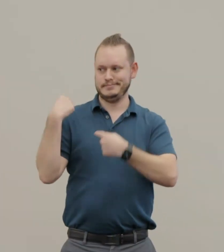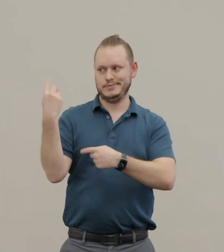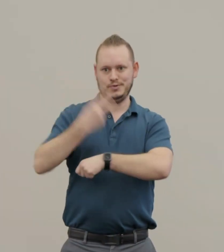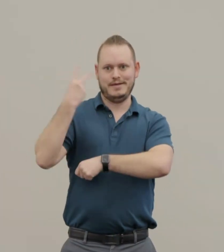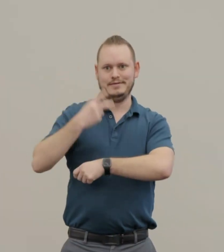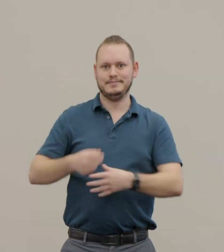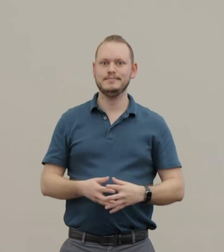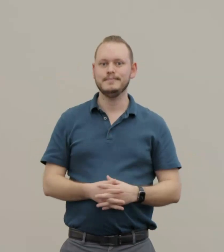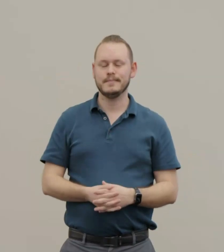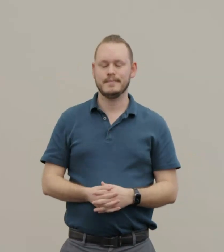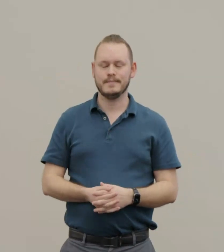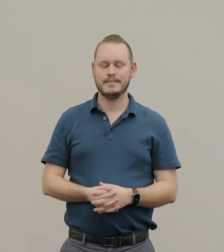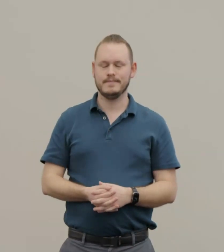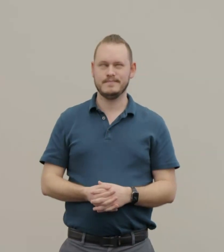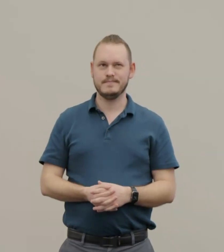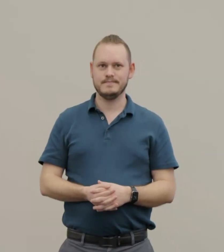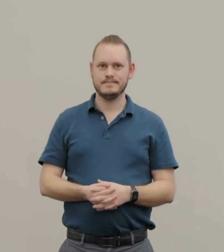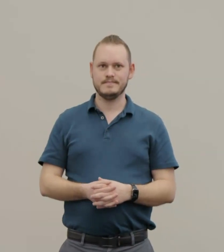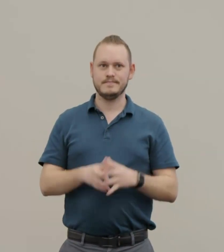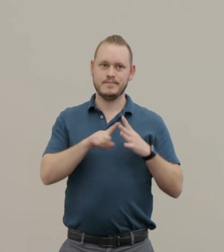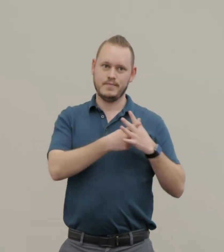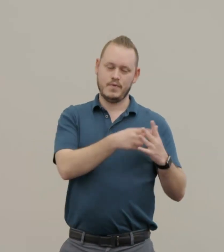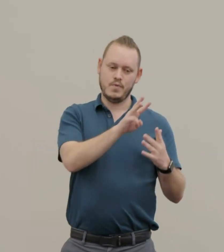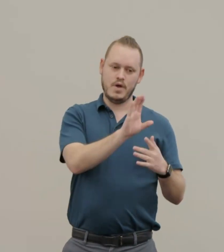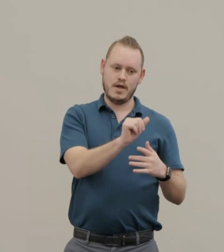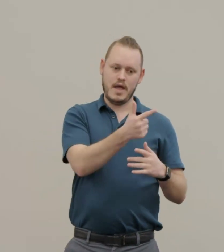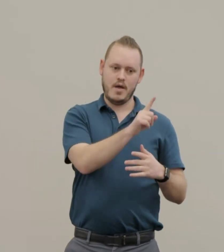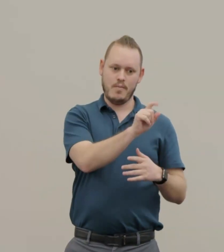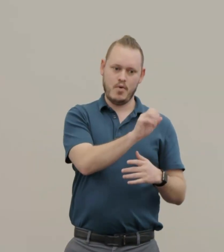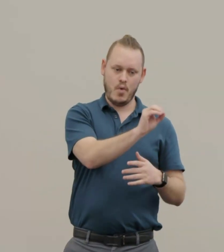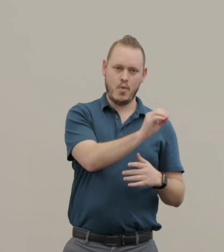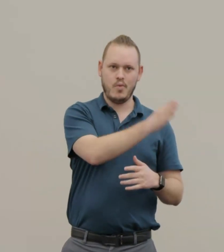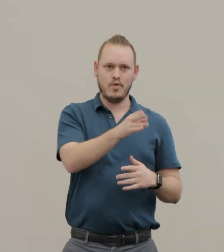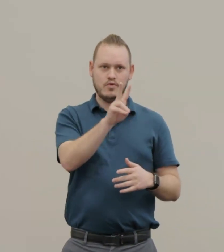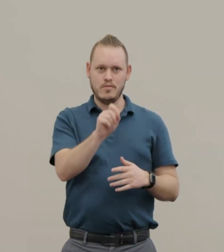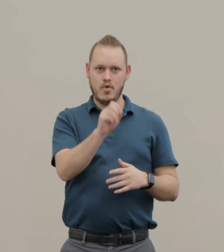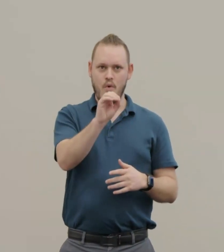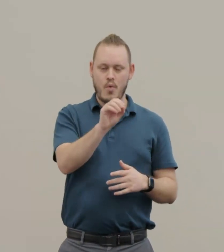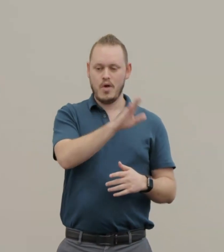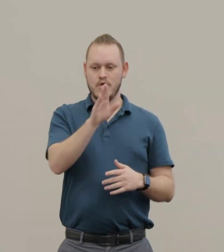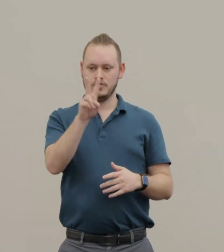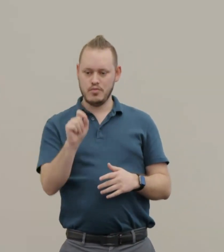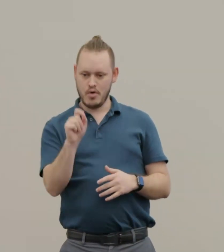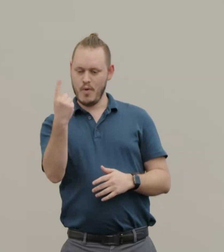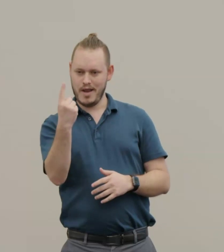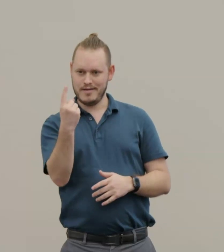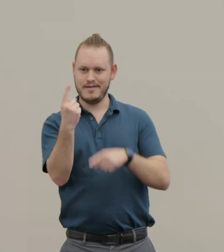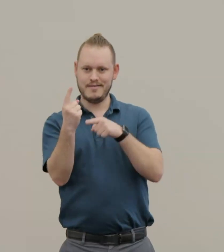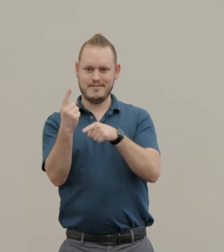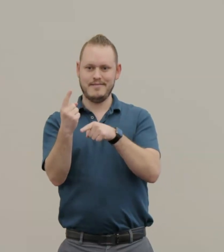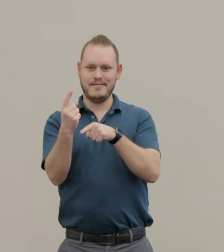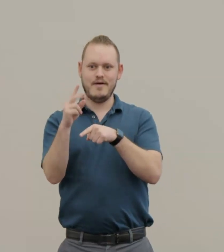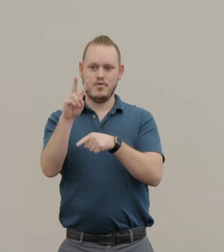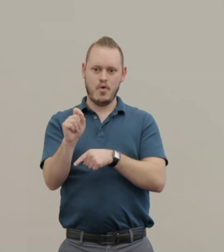I'm sure. But we started with WCAG 1.0, went to 2.0, and 2.1 is the version